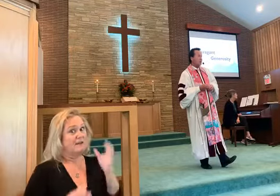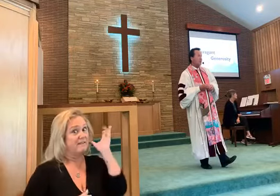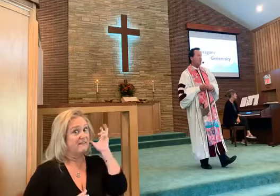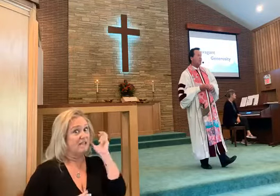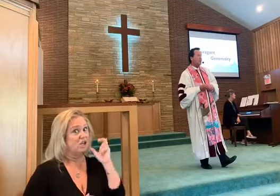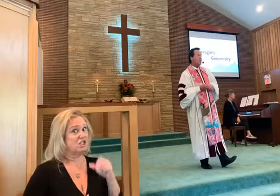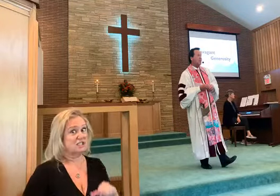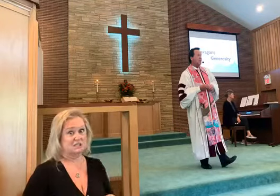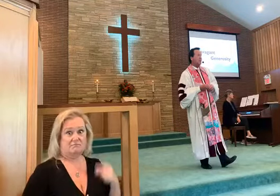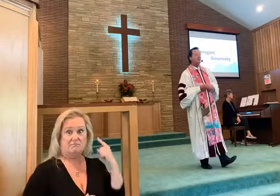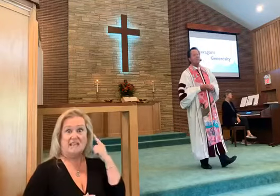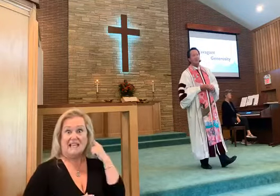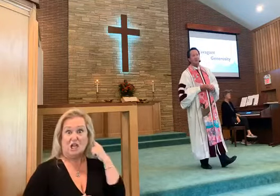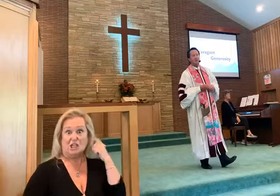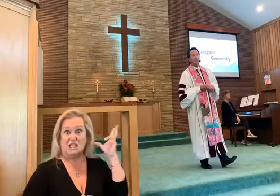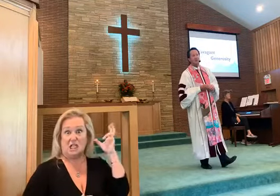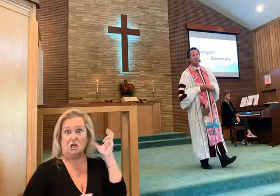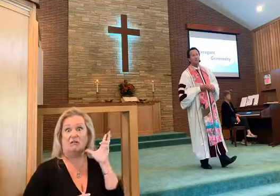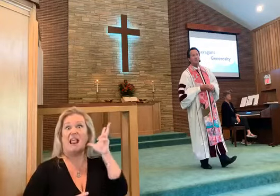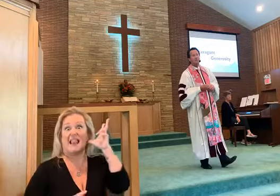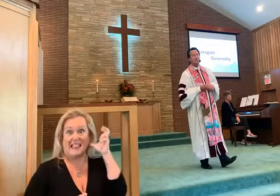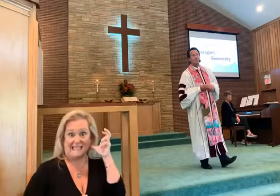hear, listen.